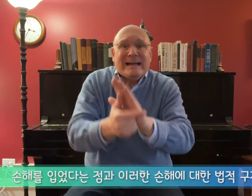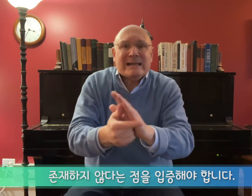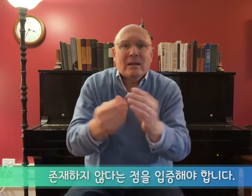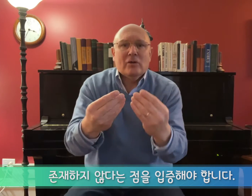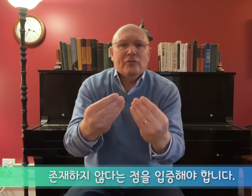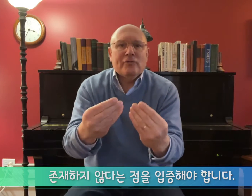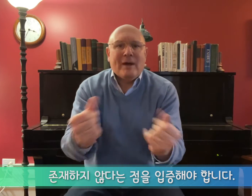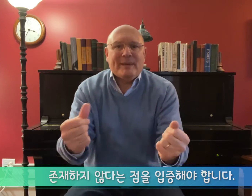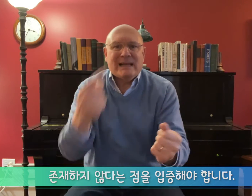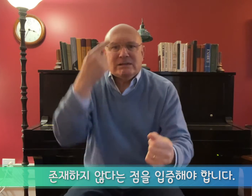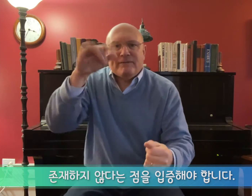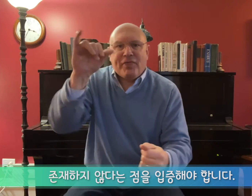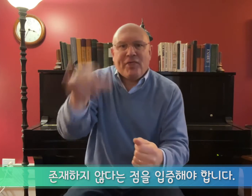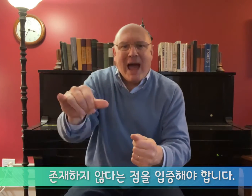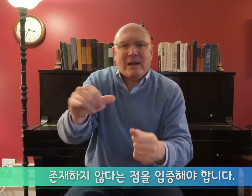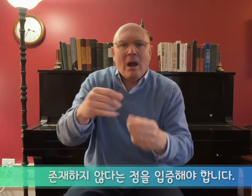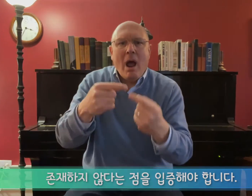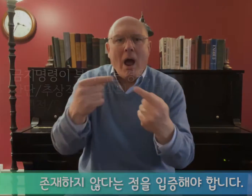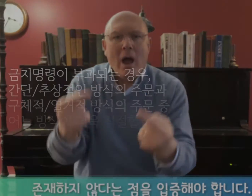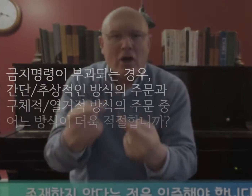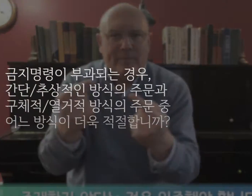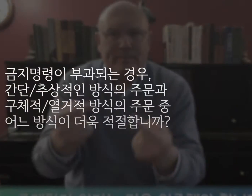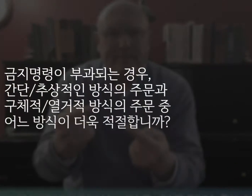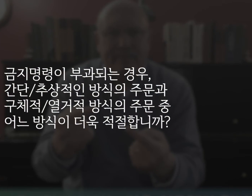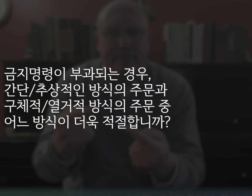and that there are no legal remedies for that harm.